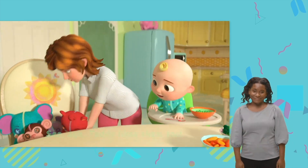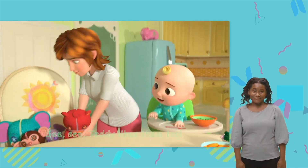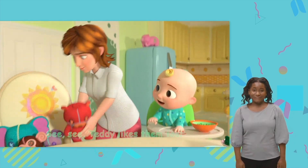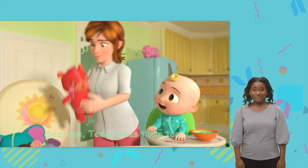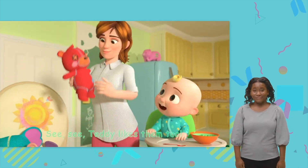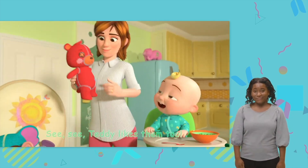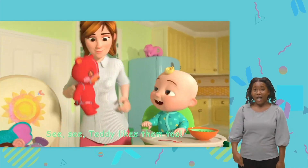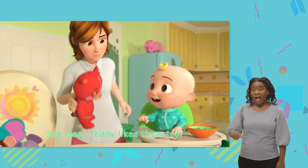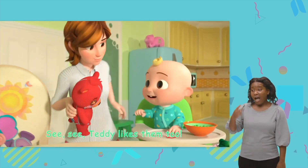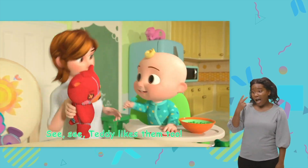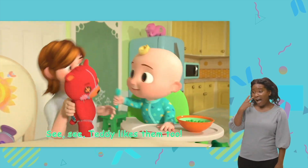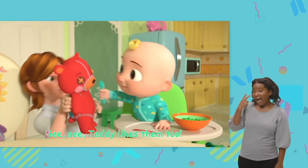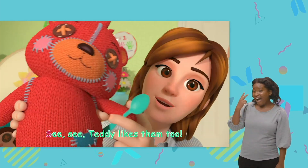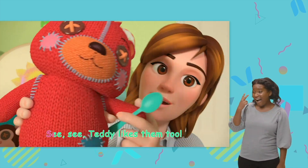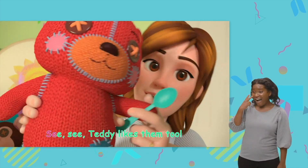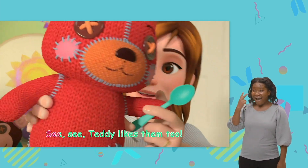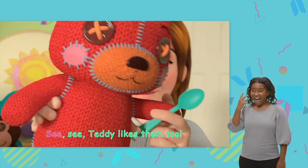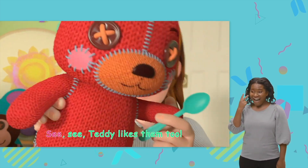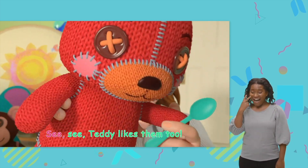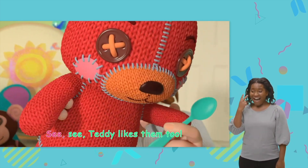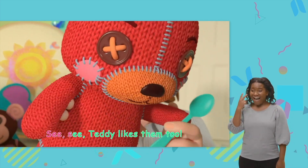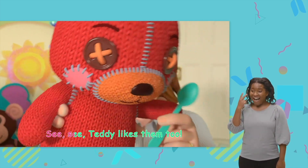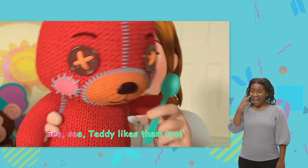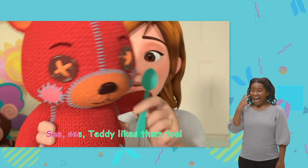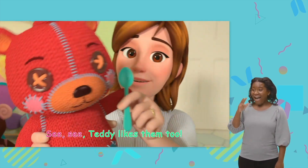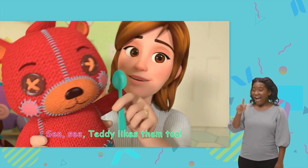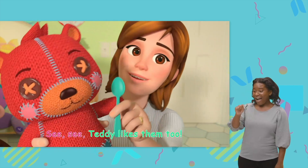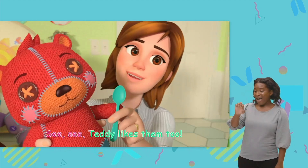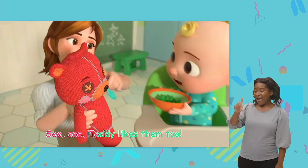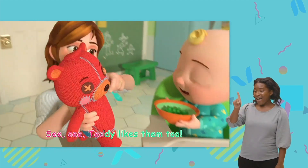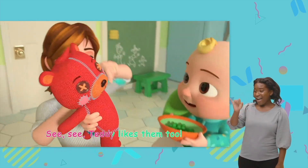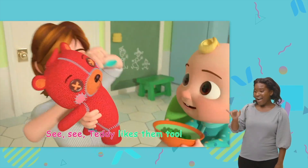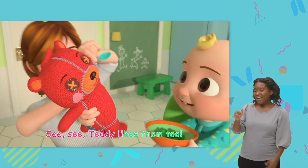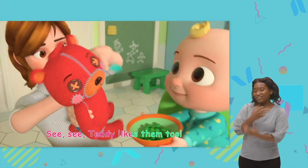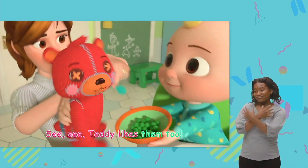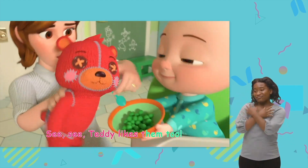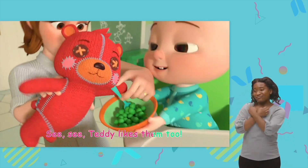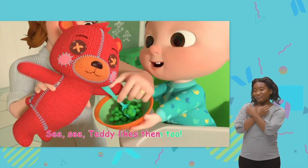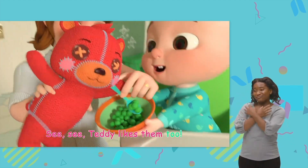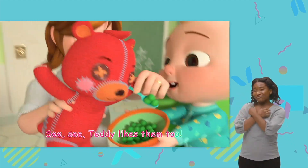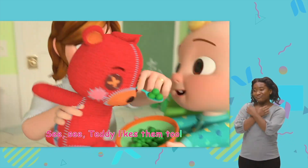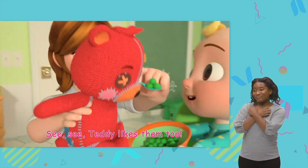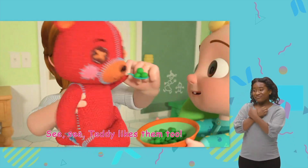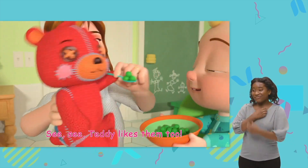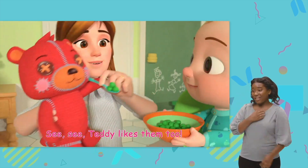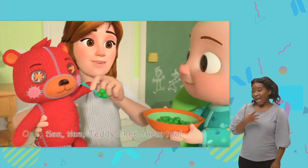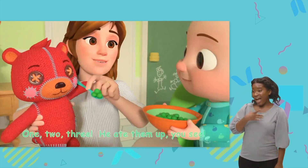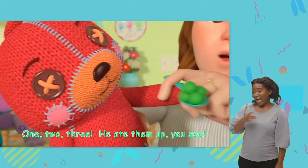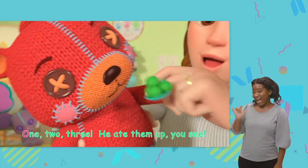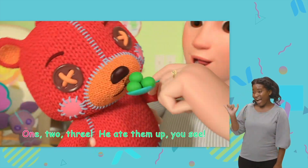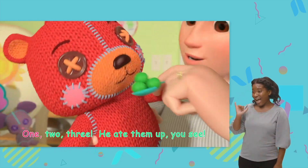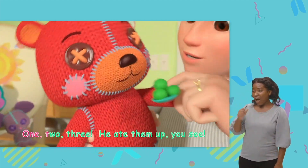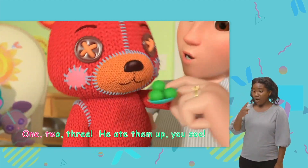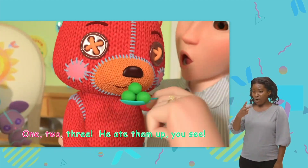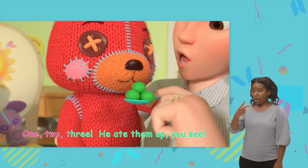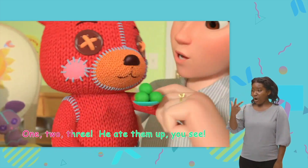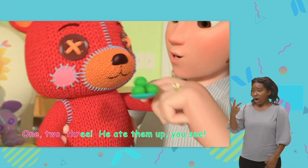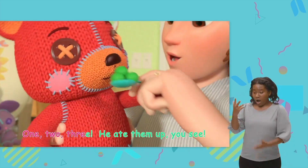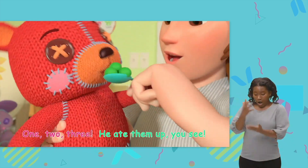ooh. See, see, Teddy likes them too. One, two, three,